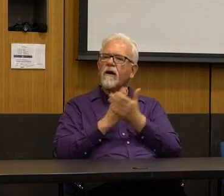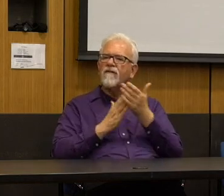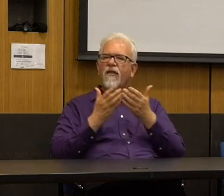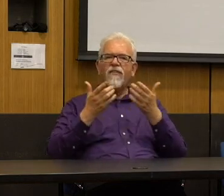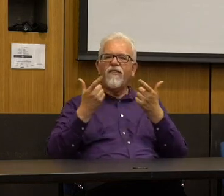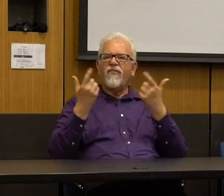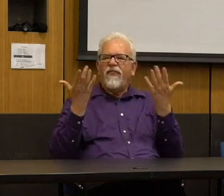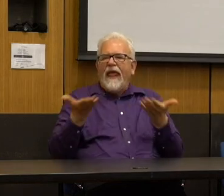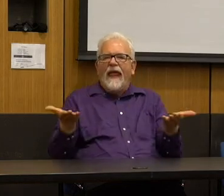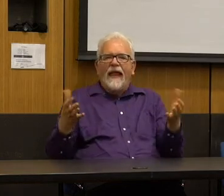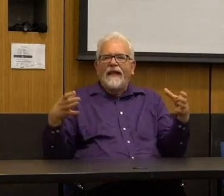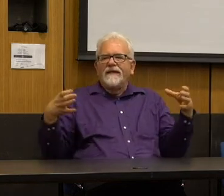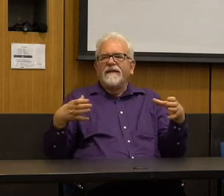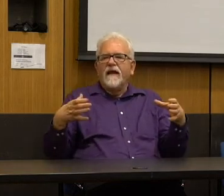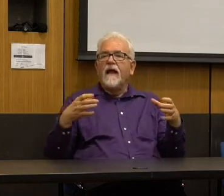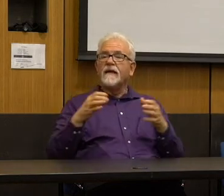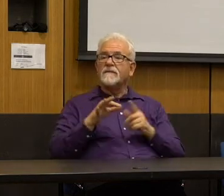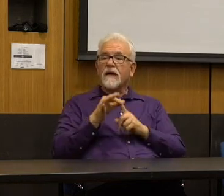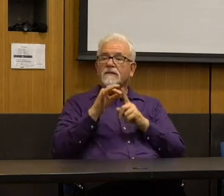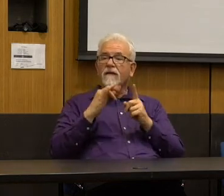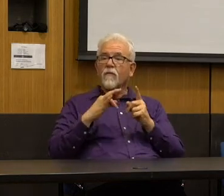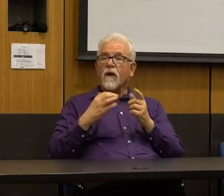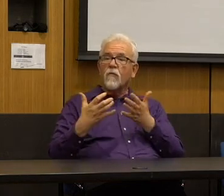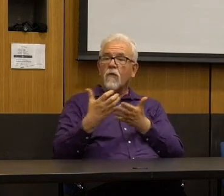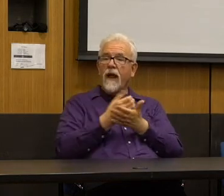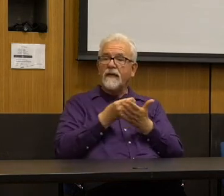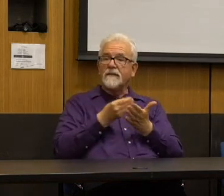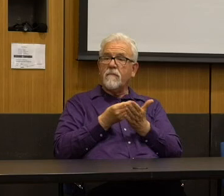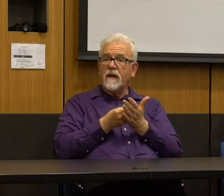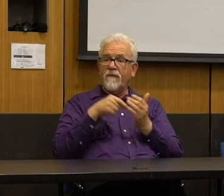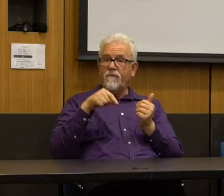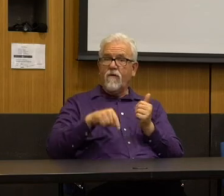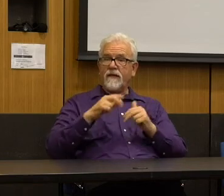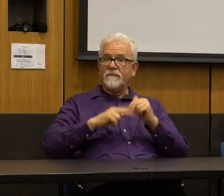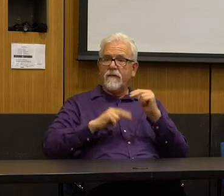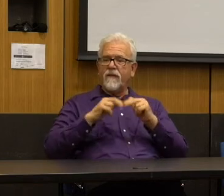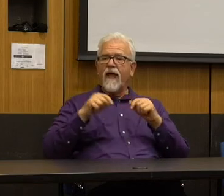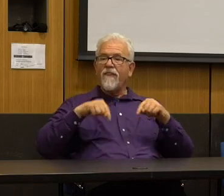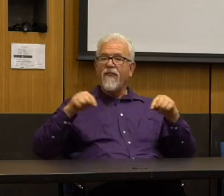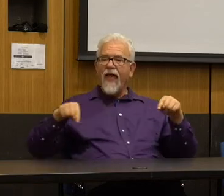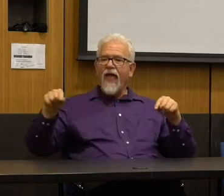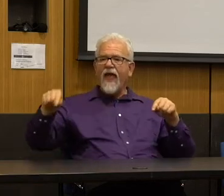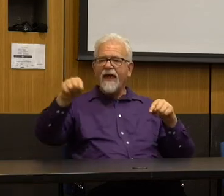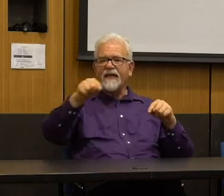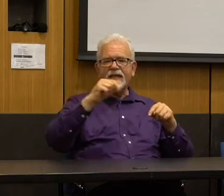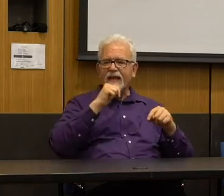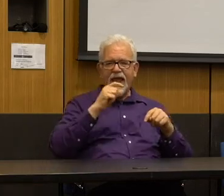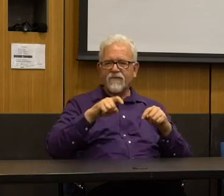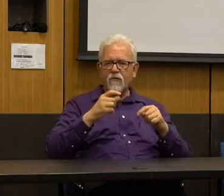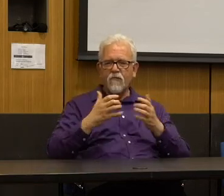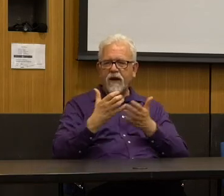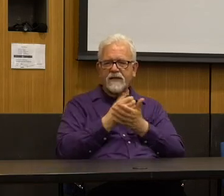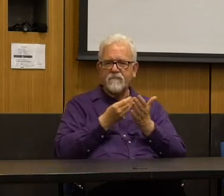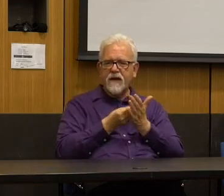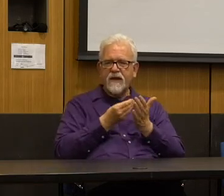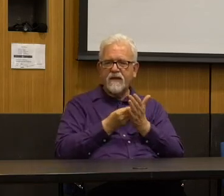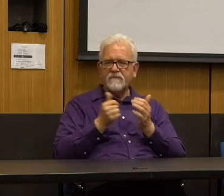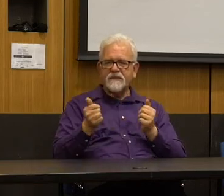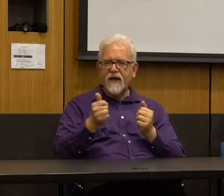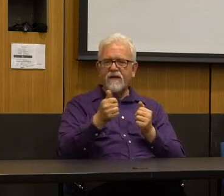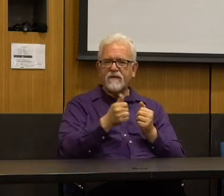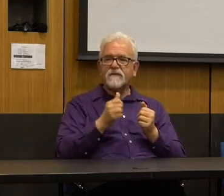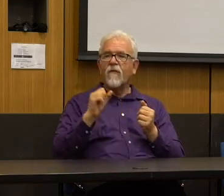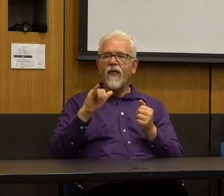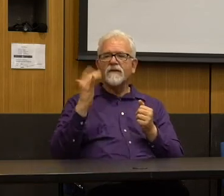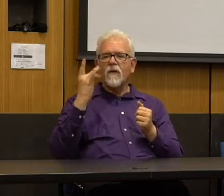thing, especially if we were going to raise the money for it, and they didn't have to raise it themselves. And so